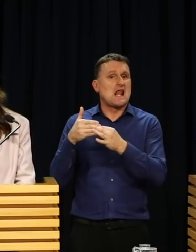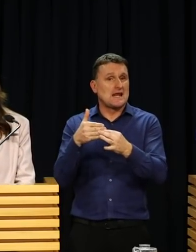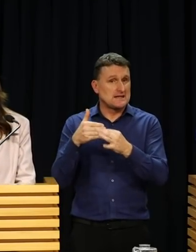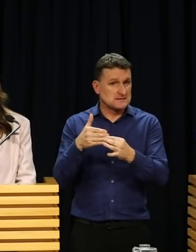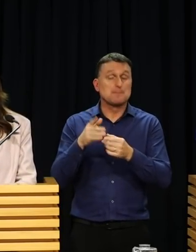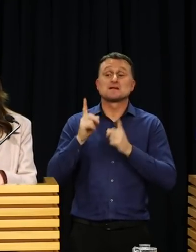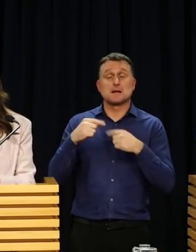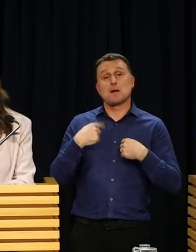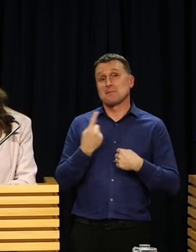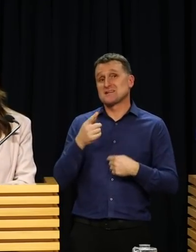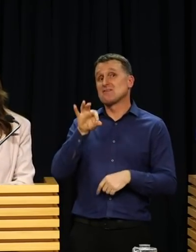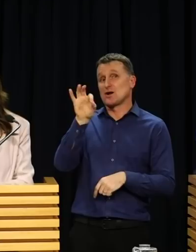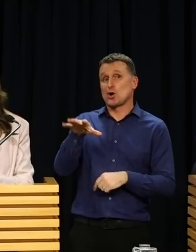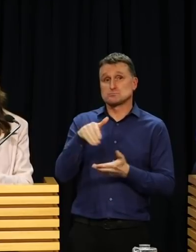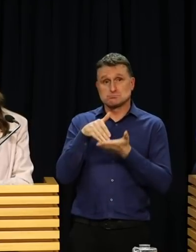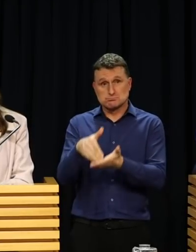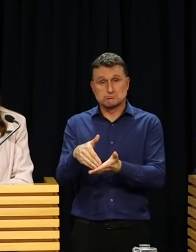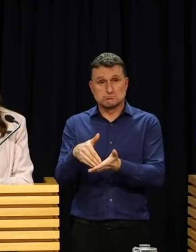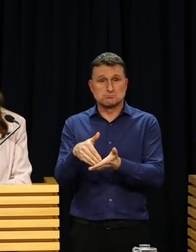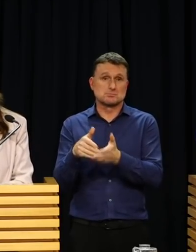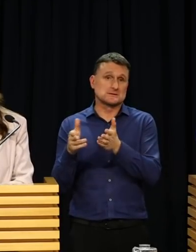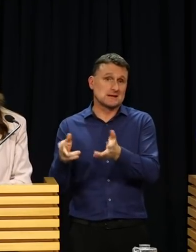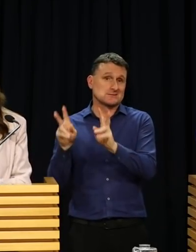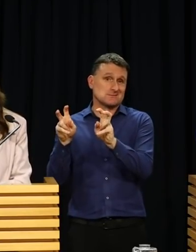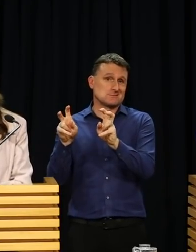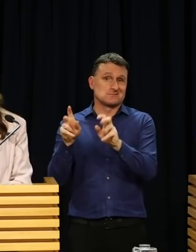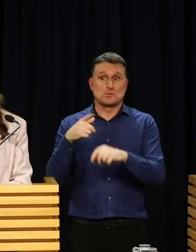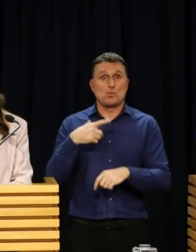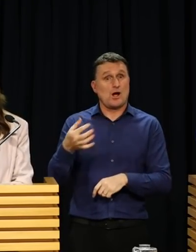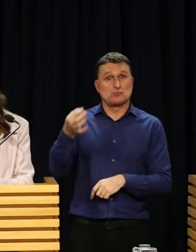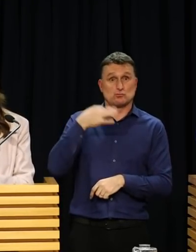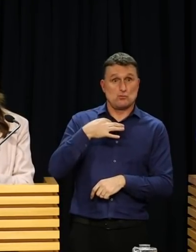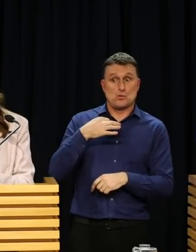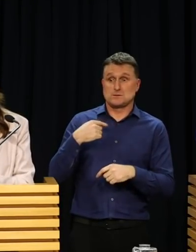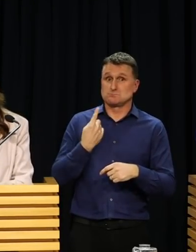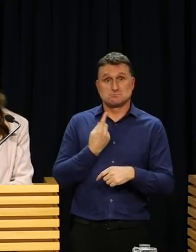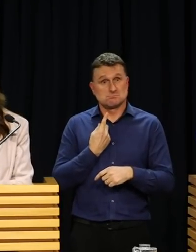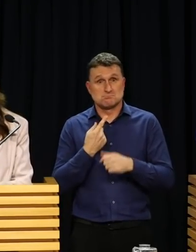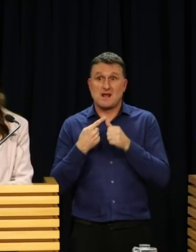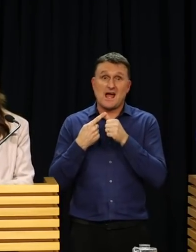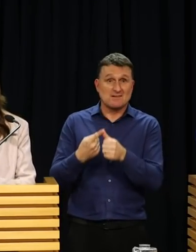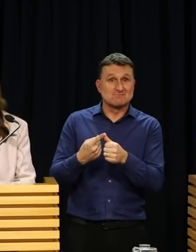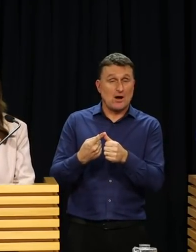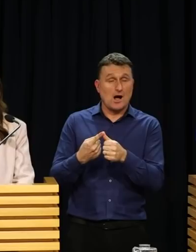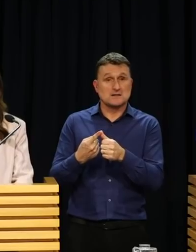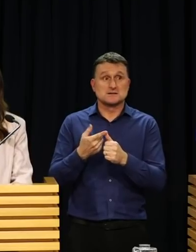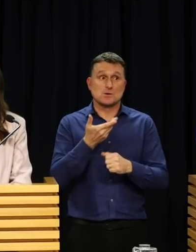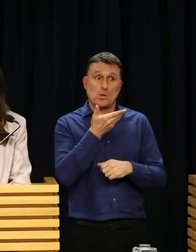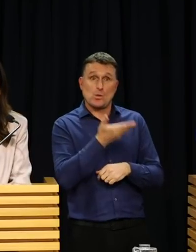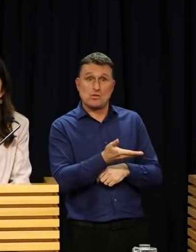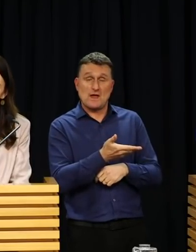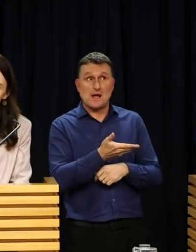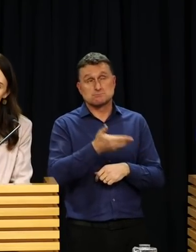to those. That was the nature of the request I received in this example. So it